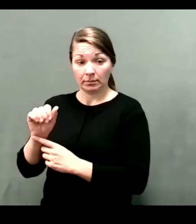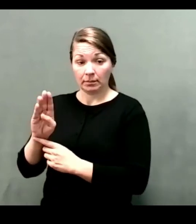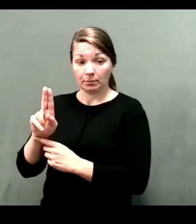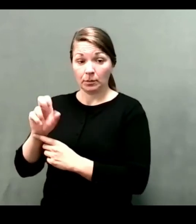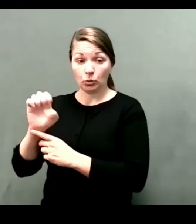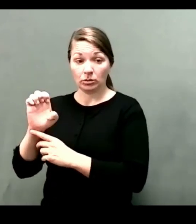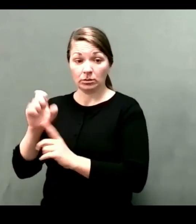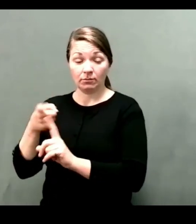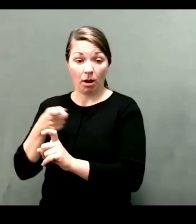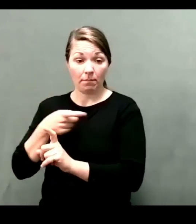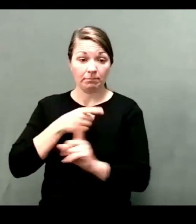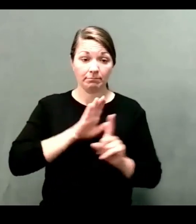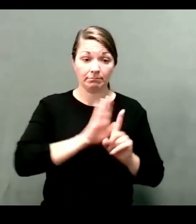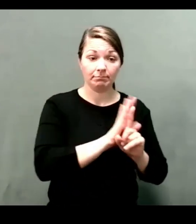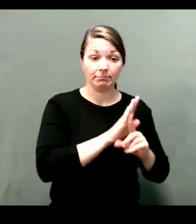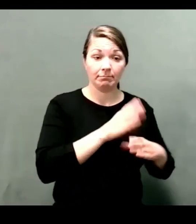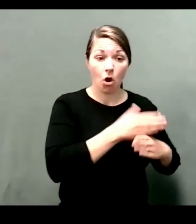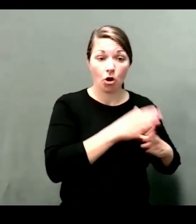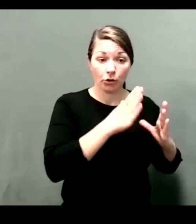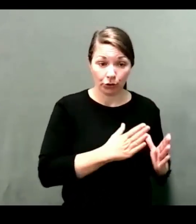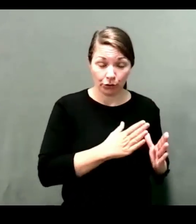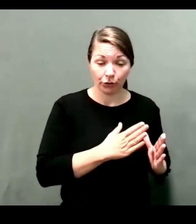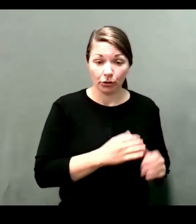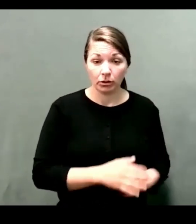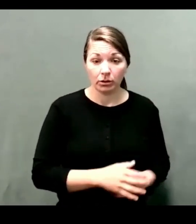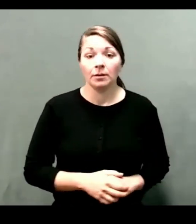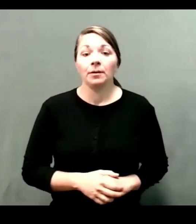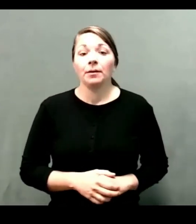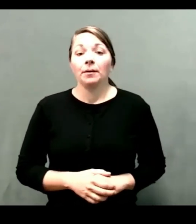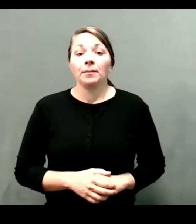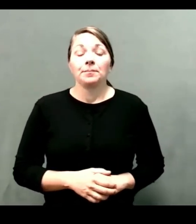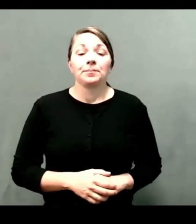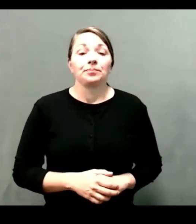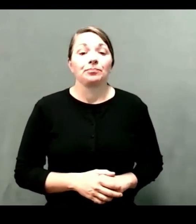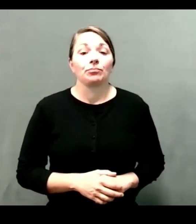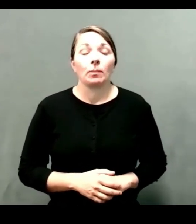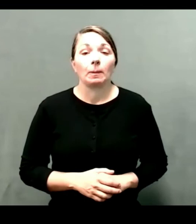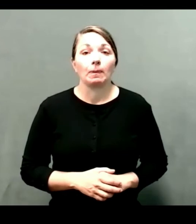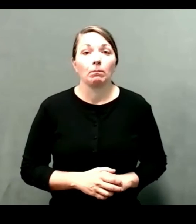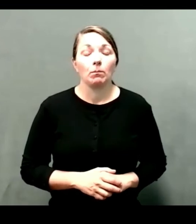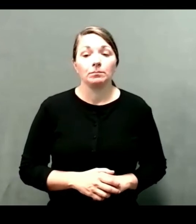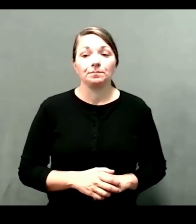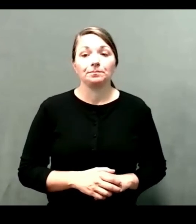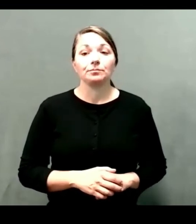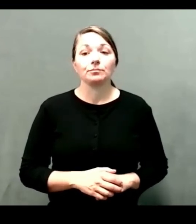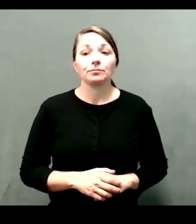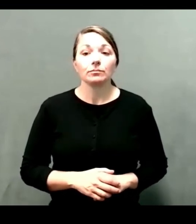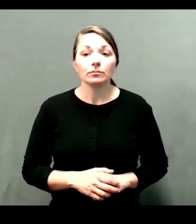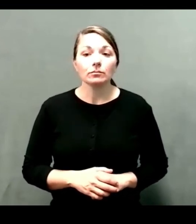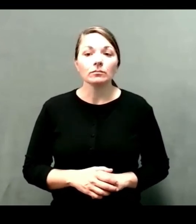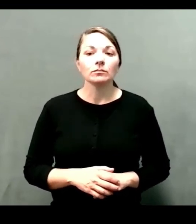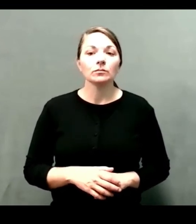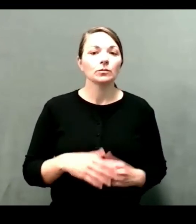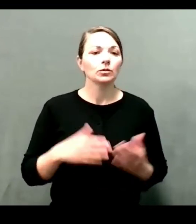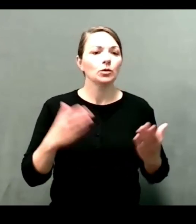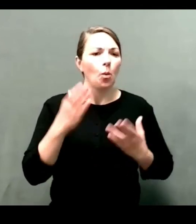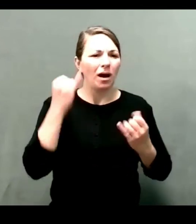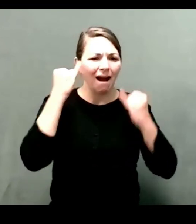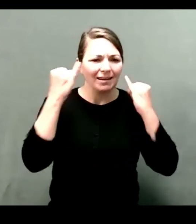that for the purposes of this piece here, this question of what harmful ideas and attitudes, I